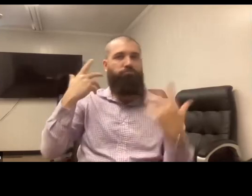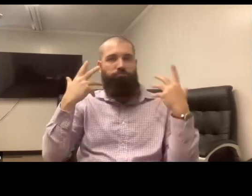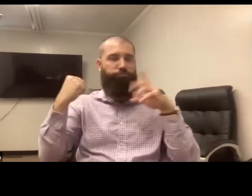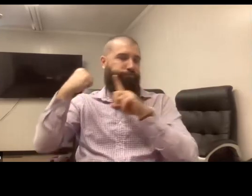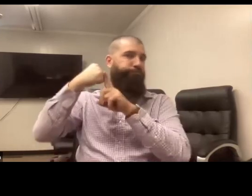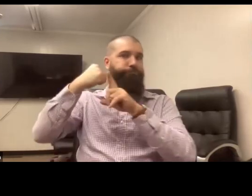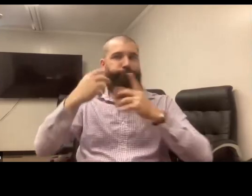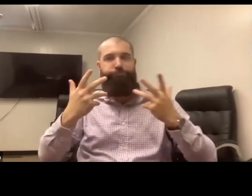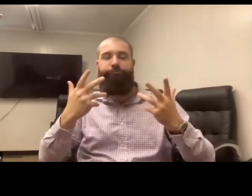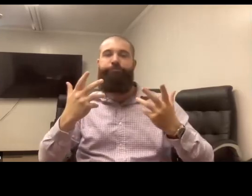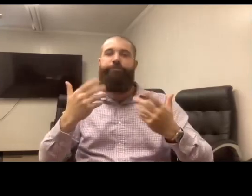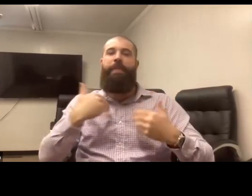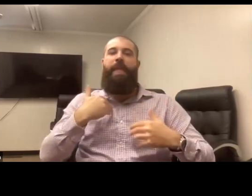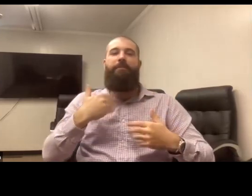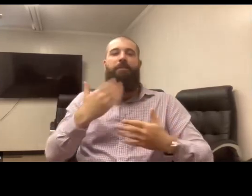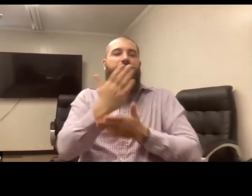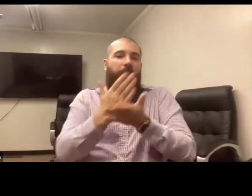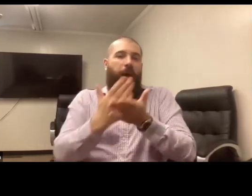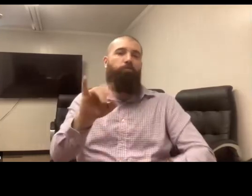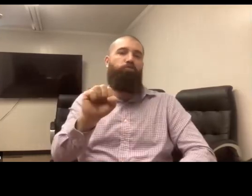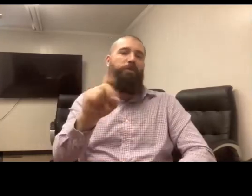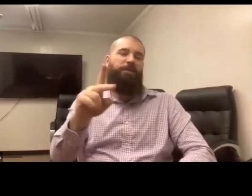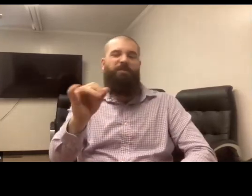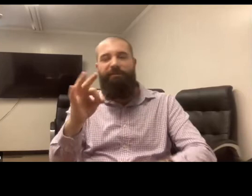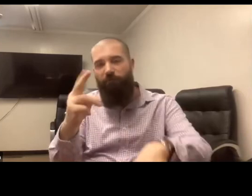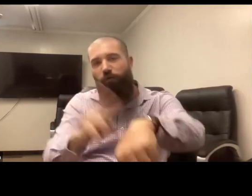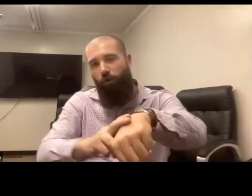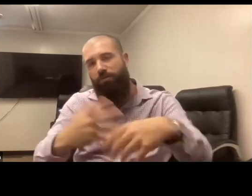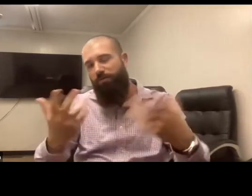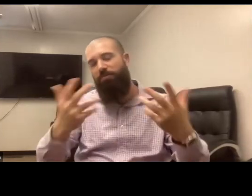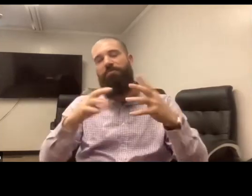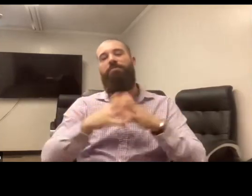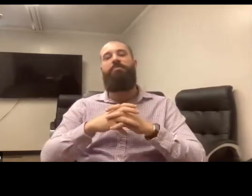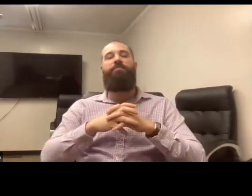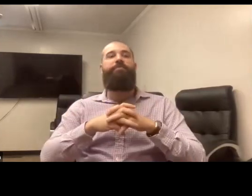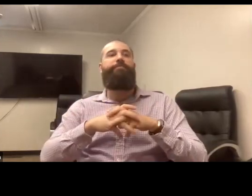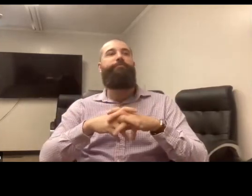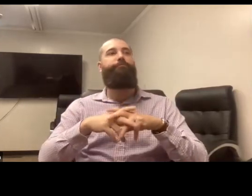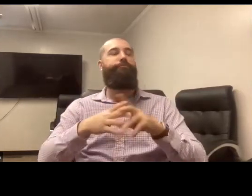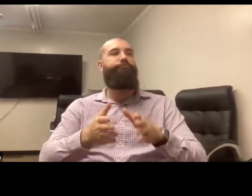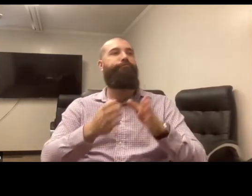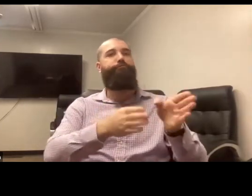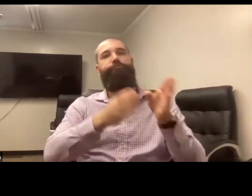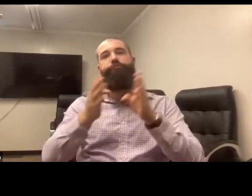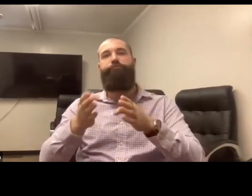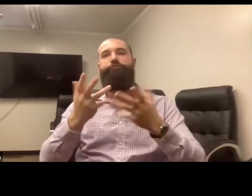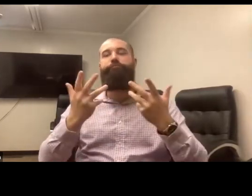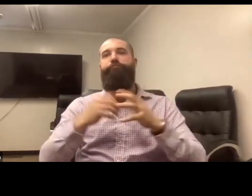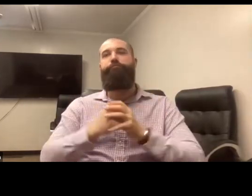It's obviously important to be aware of that if they take a hit on the side there. There is some risk, of course, but